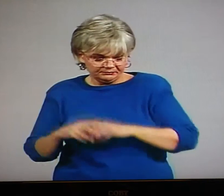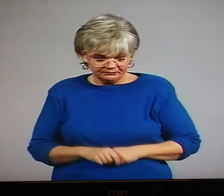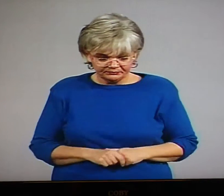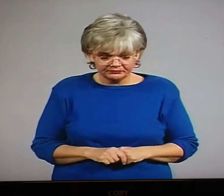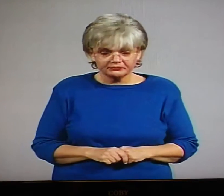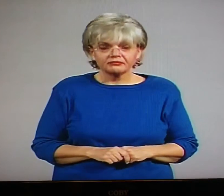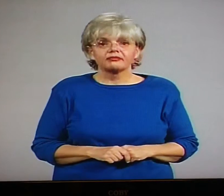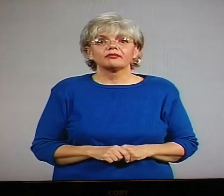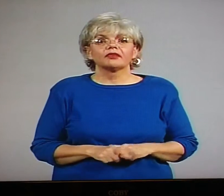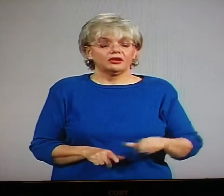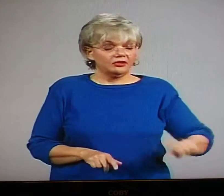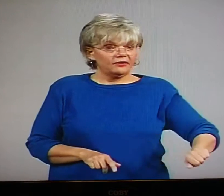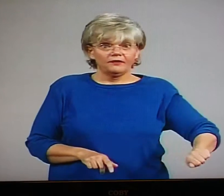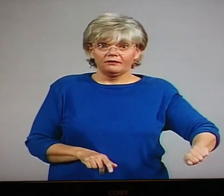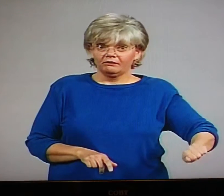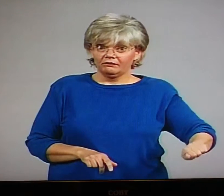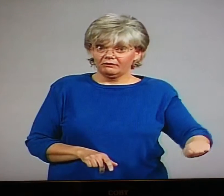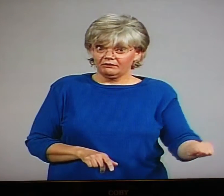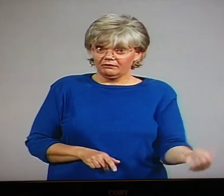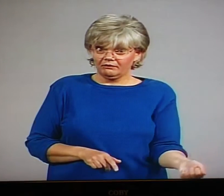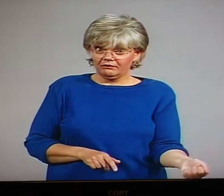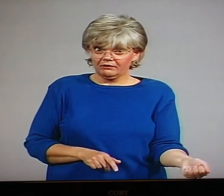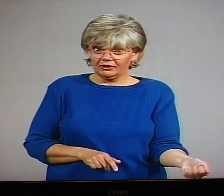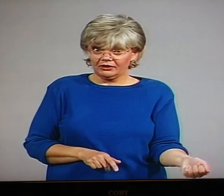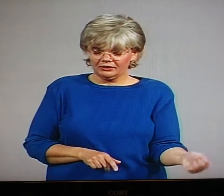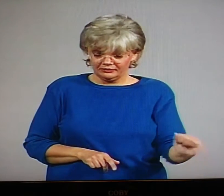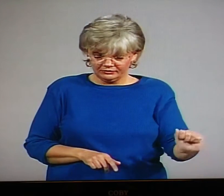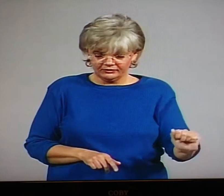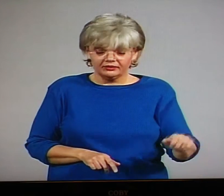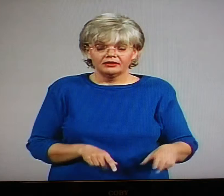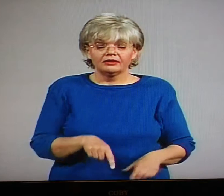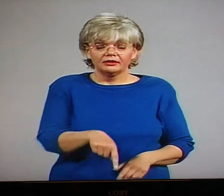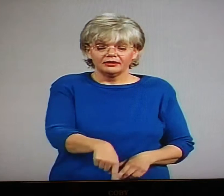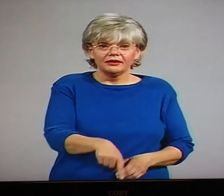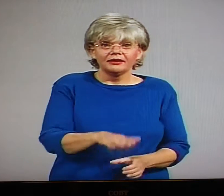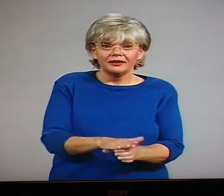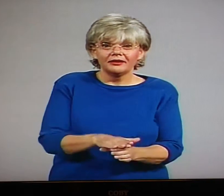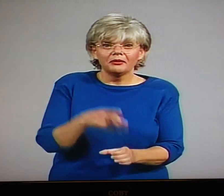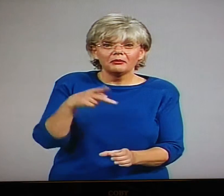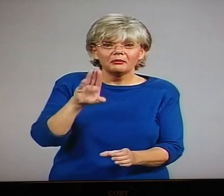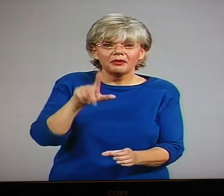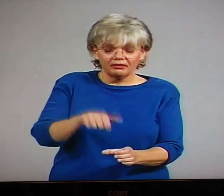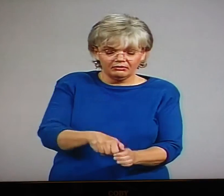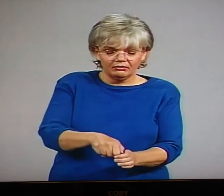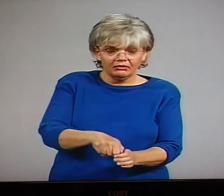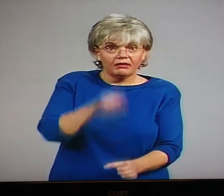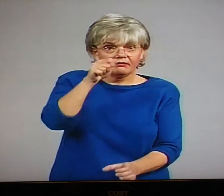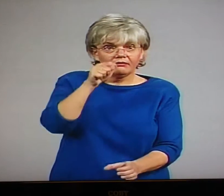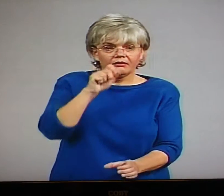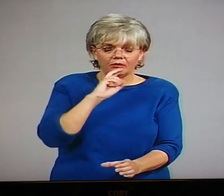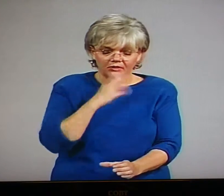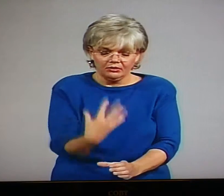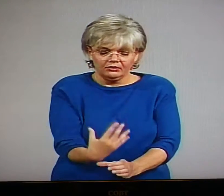a floating ball with chains. If you flush the toilet, the plug